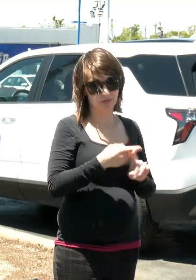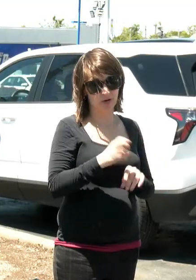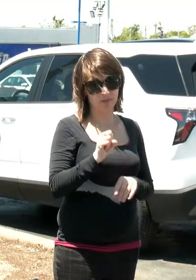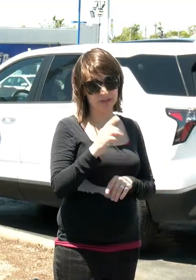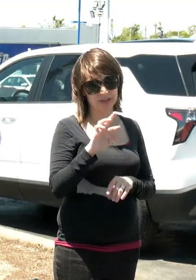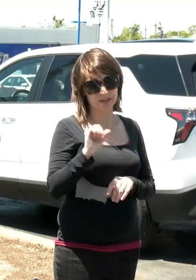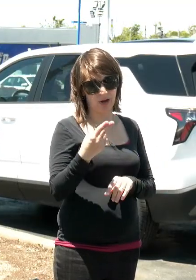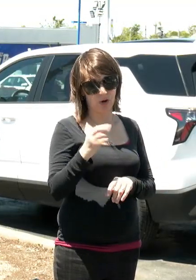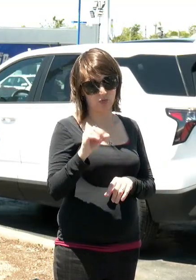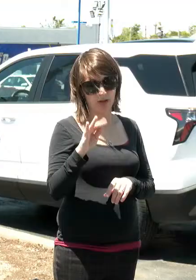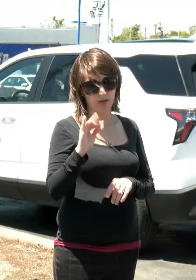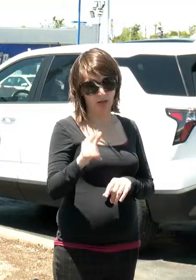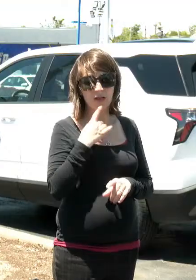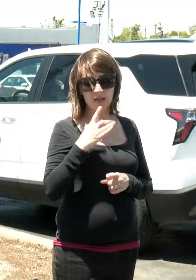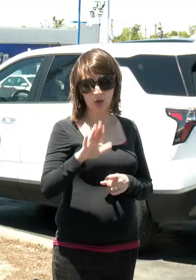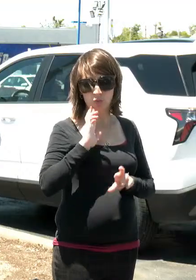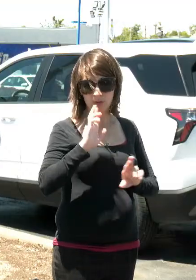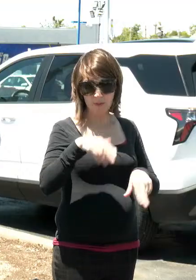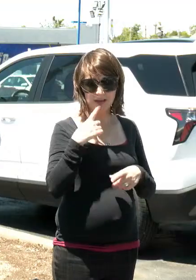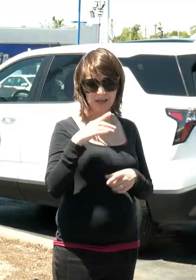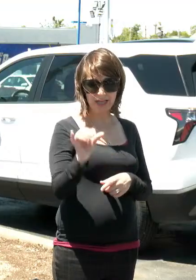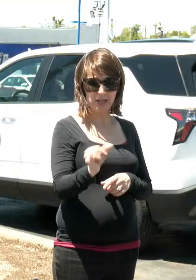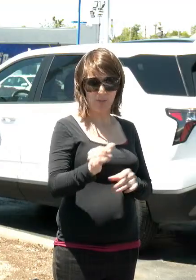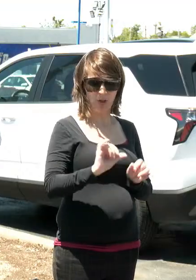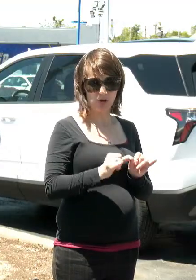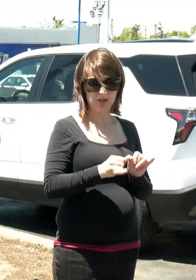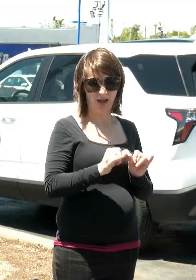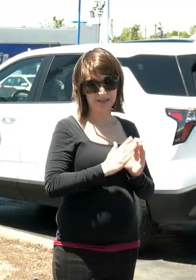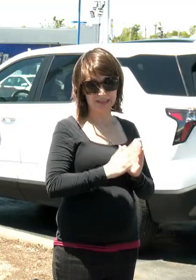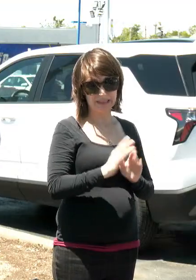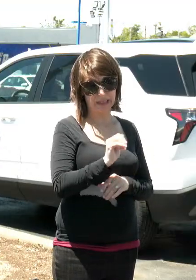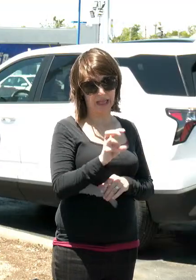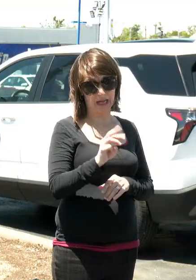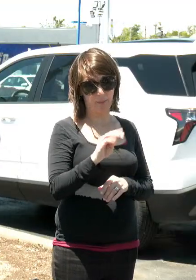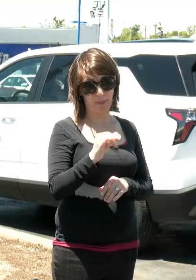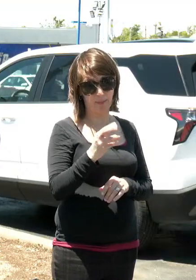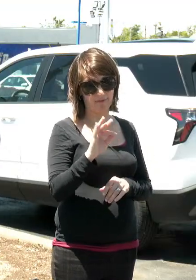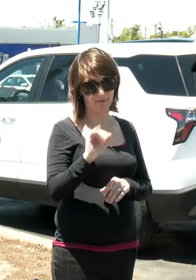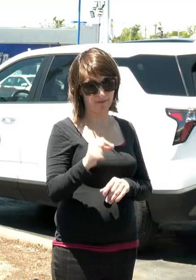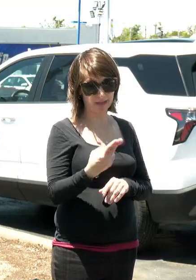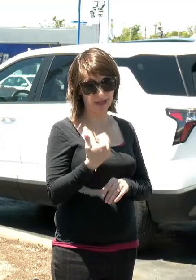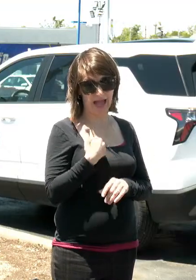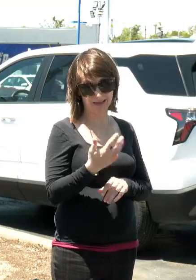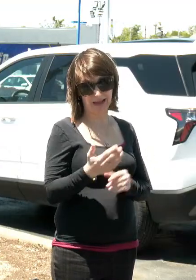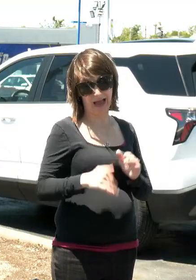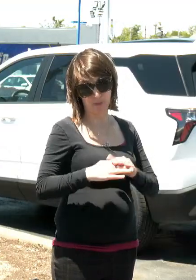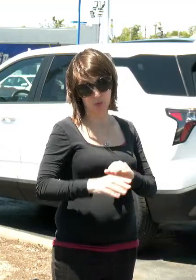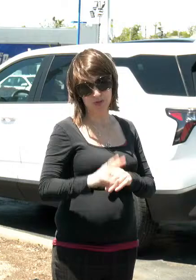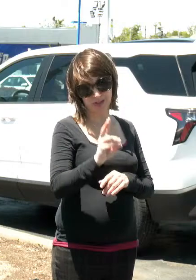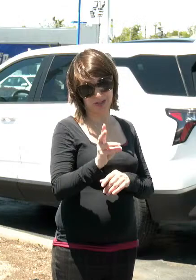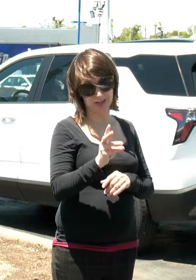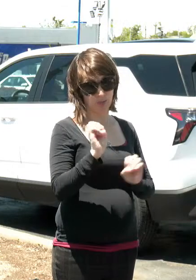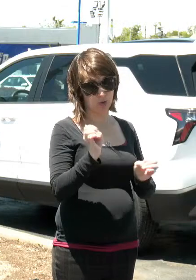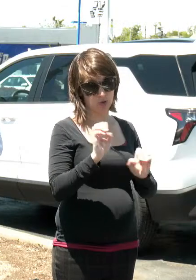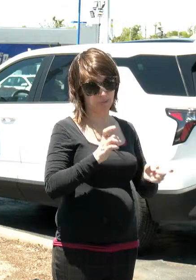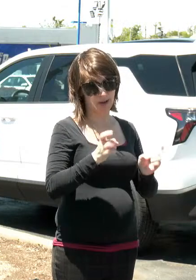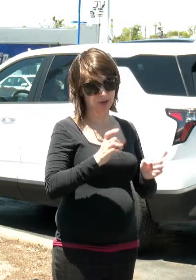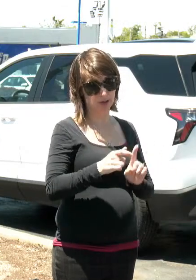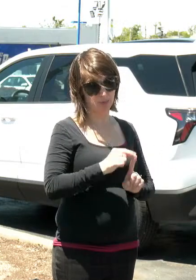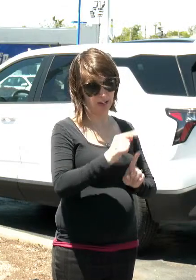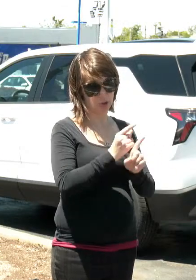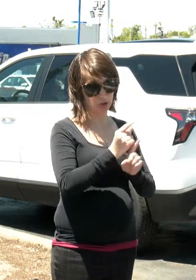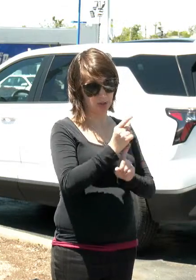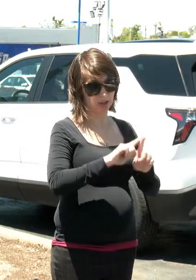in her response, saying that similar-sized cities such as Memphis have up to 6 emergency management specialists, whereas SEMA has